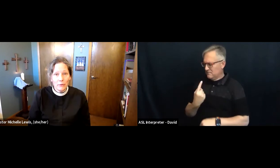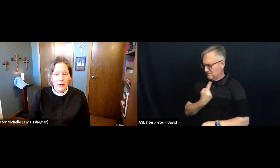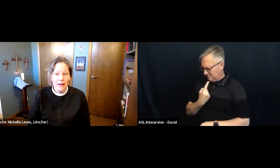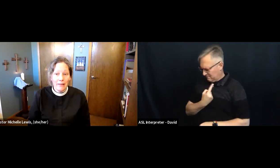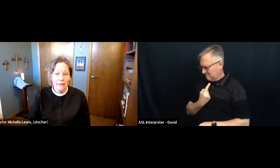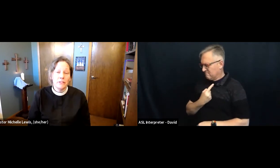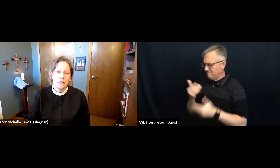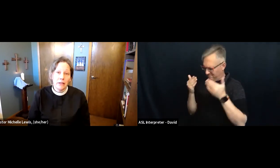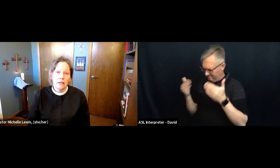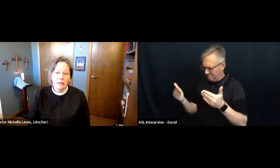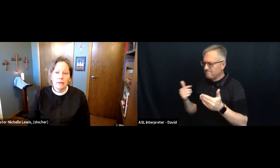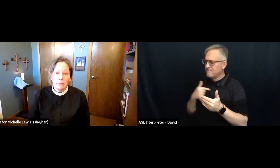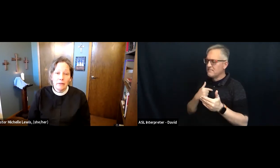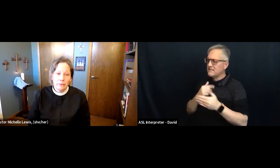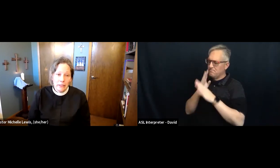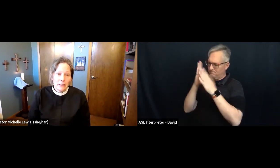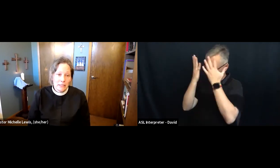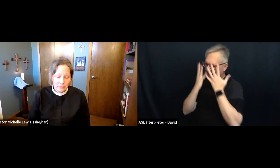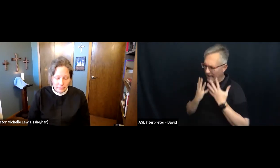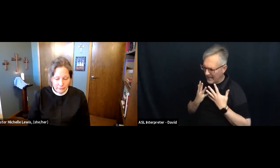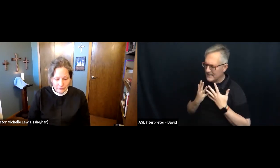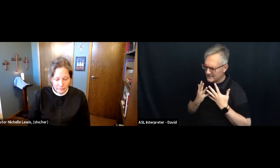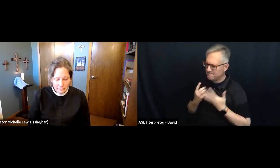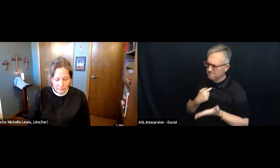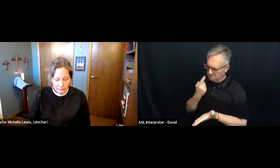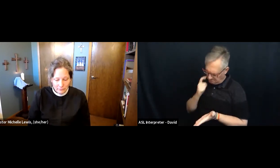and to acknowledge my loneliness.